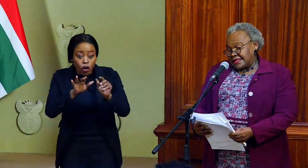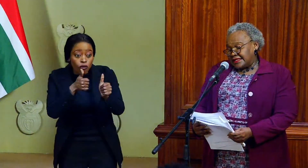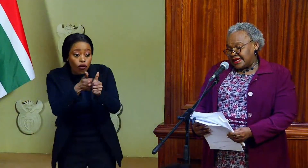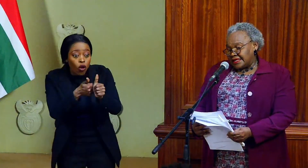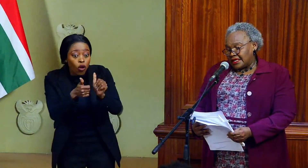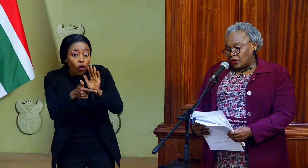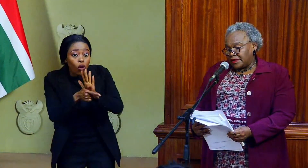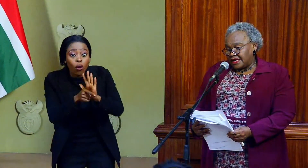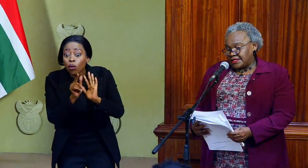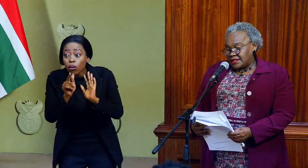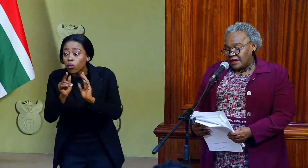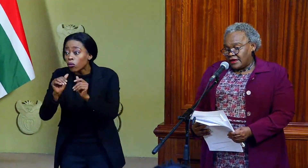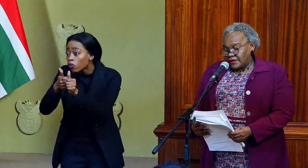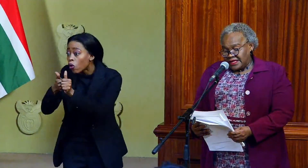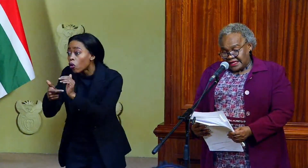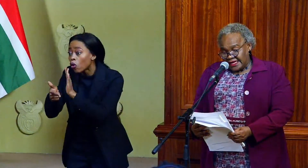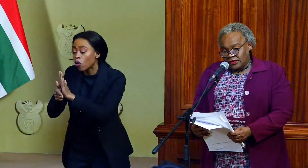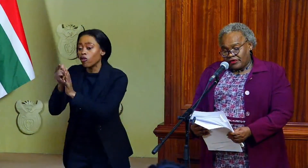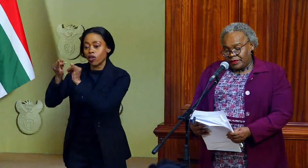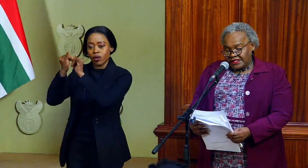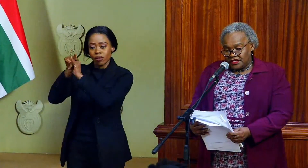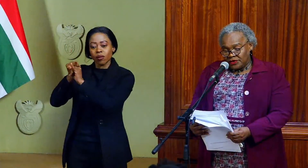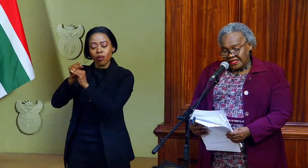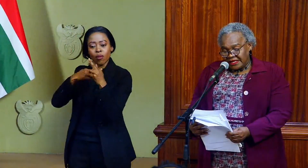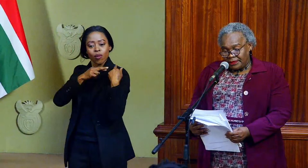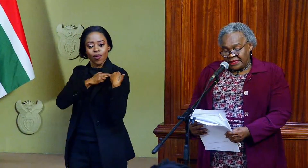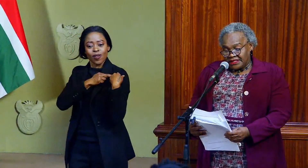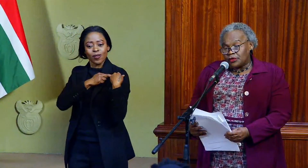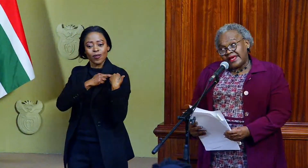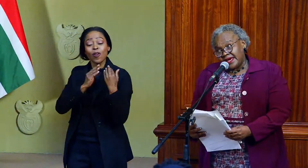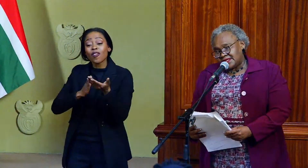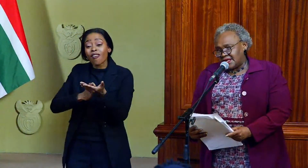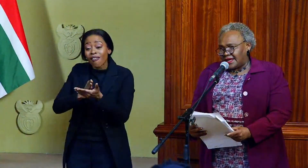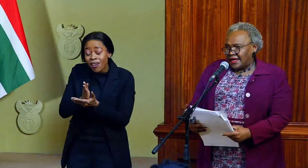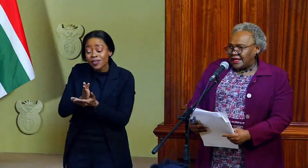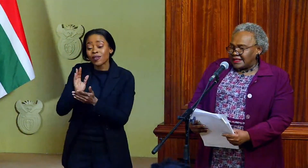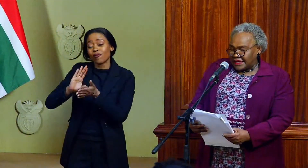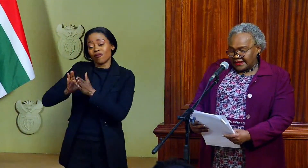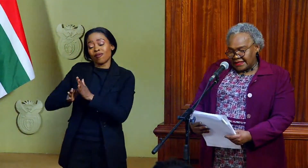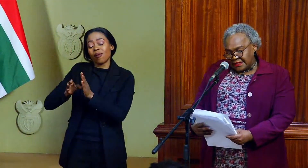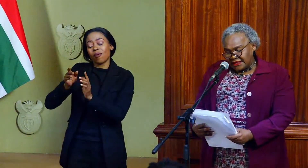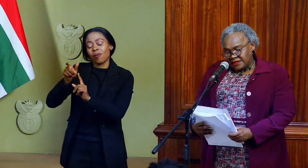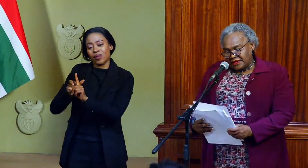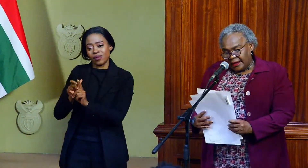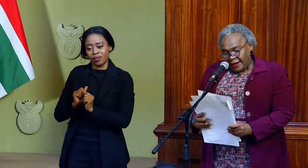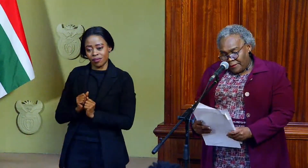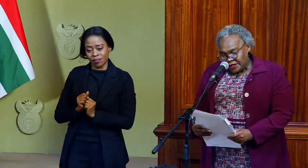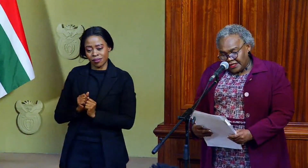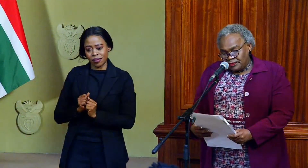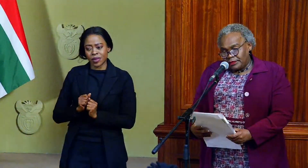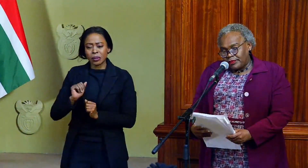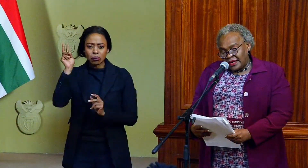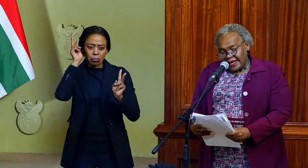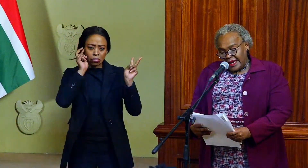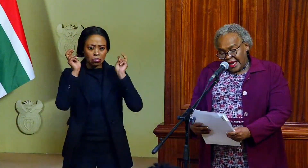and international obligation for the rights of persons with disability. We heard here that these